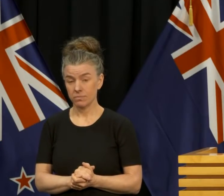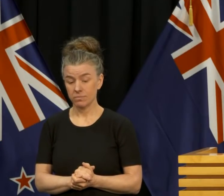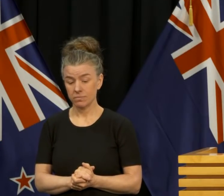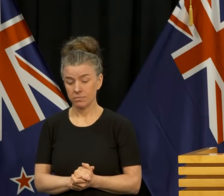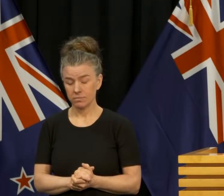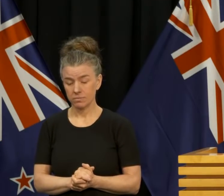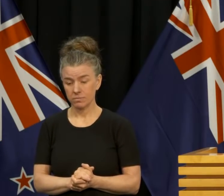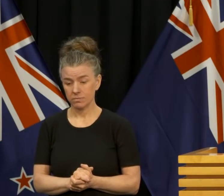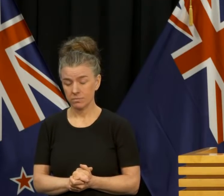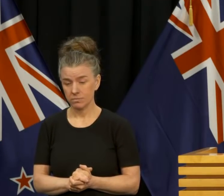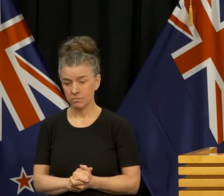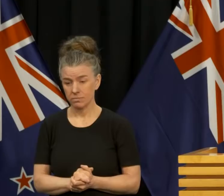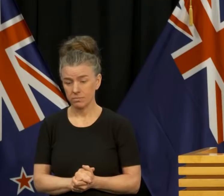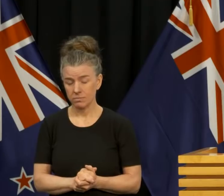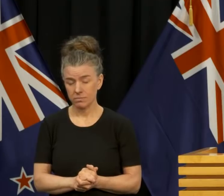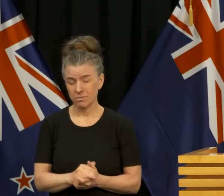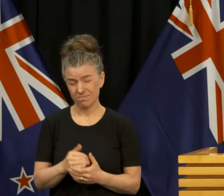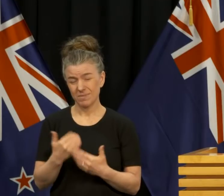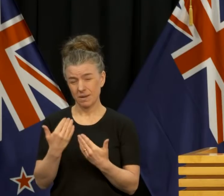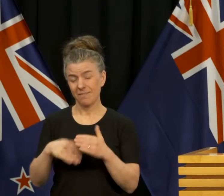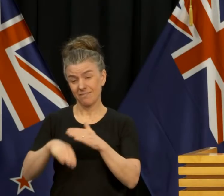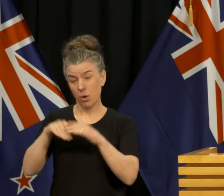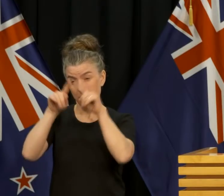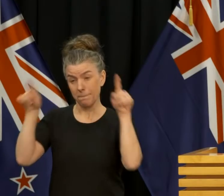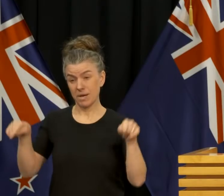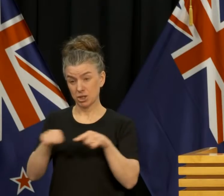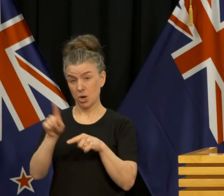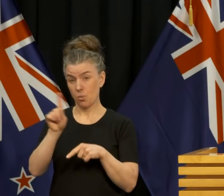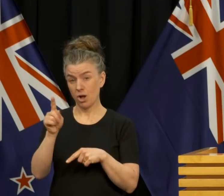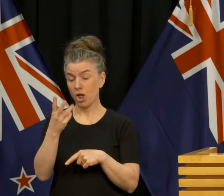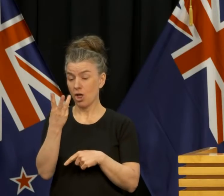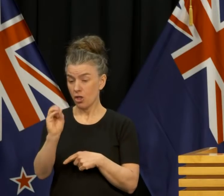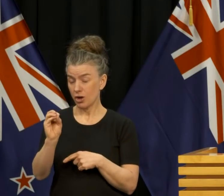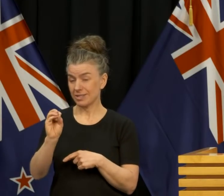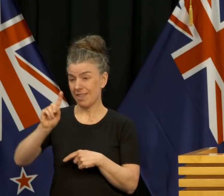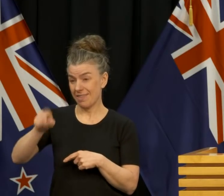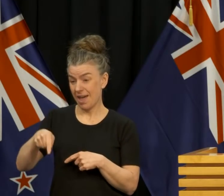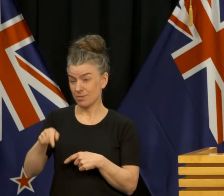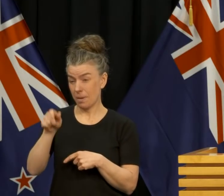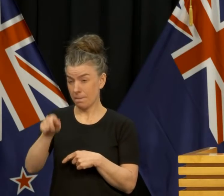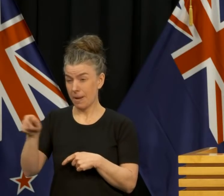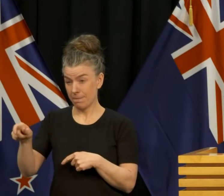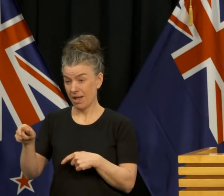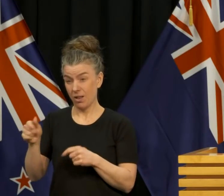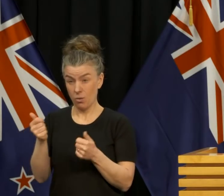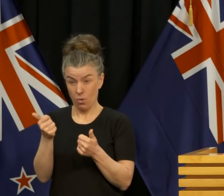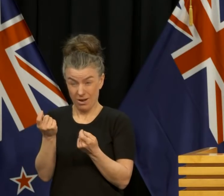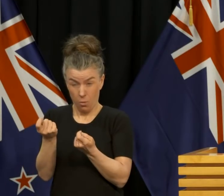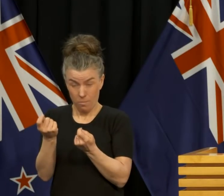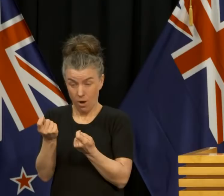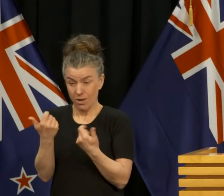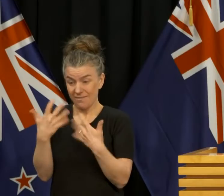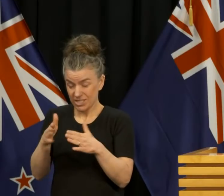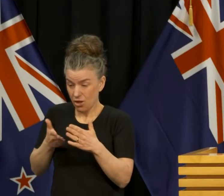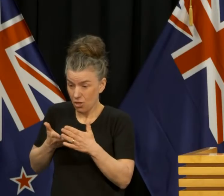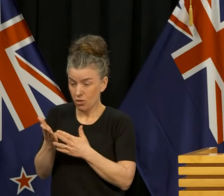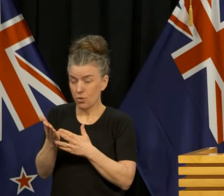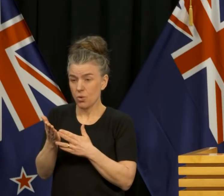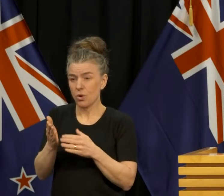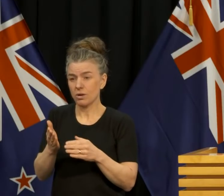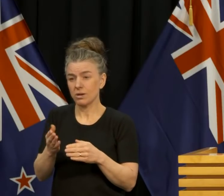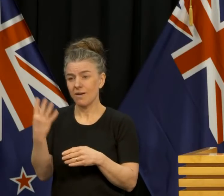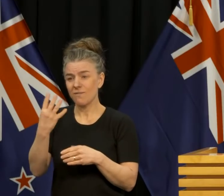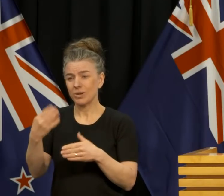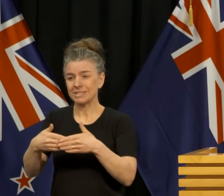put this into context. Nearly 30,000 people have been through managed isolation and quarantine facilities since the COVID-19 response